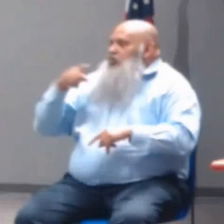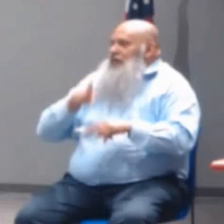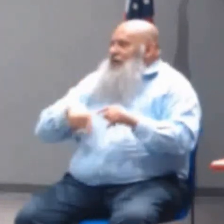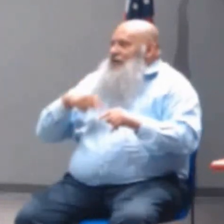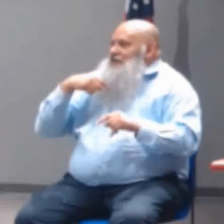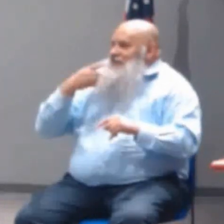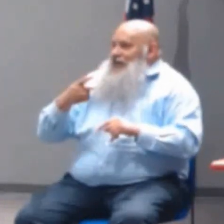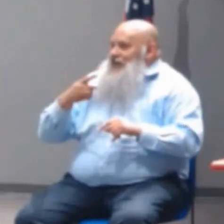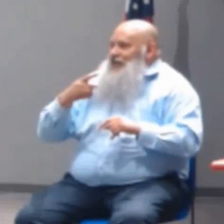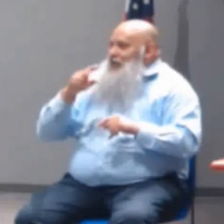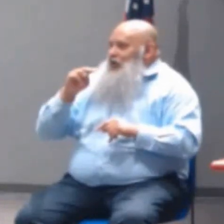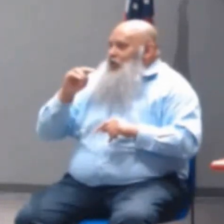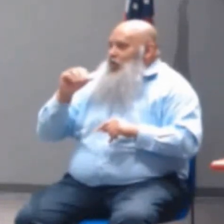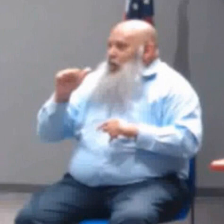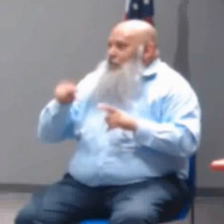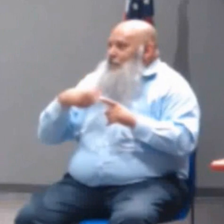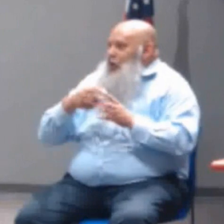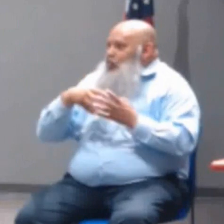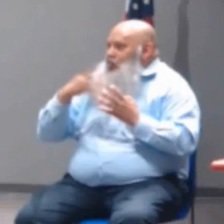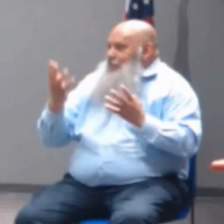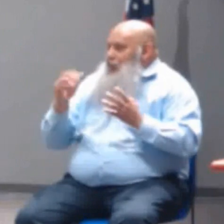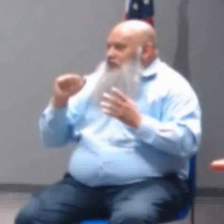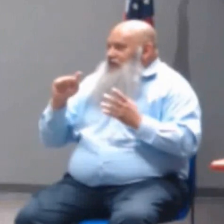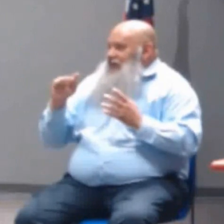and atmospheric stuff," but I think I'm okay here.